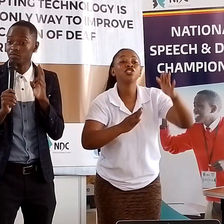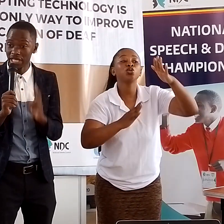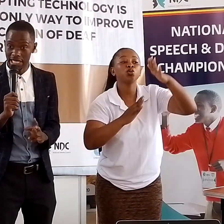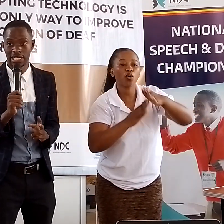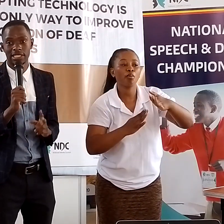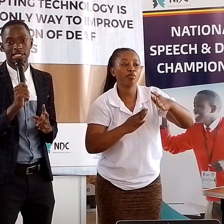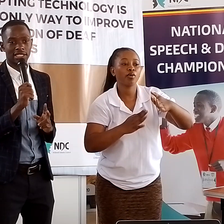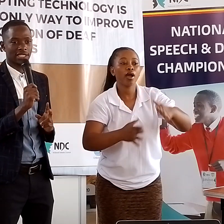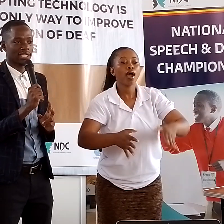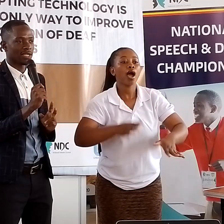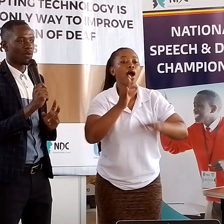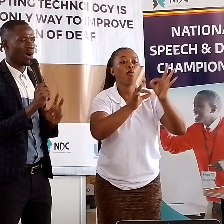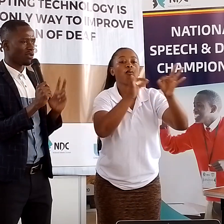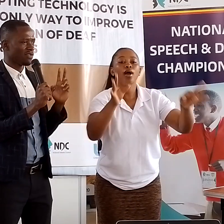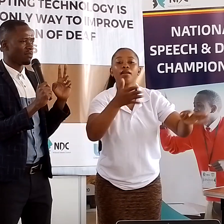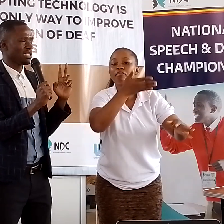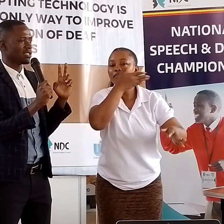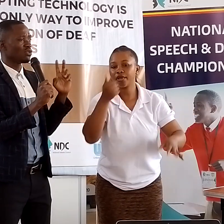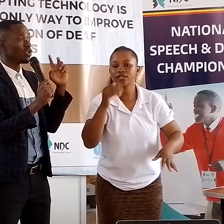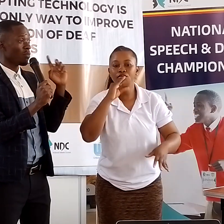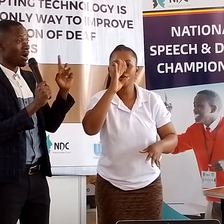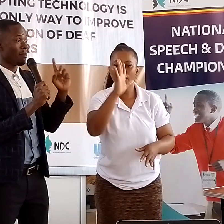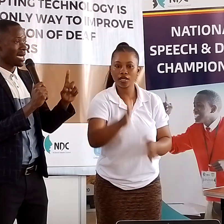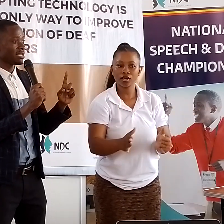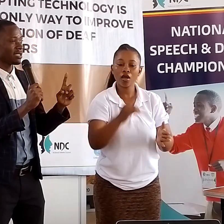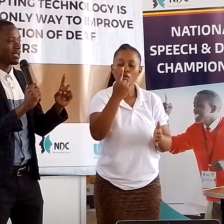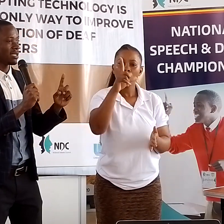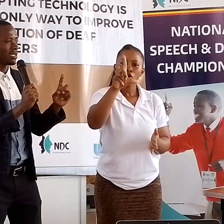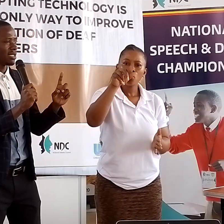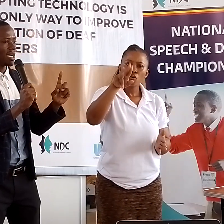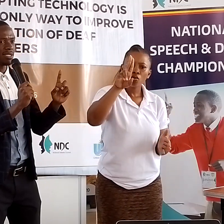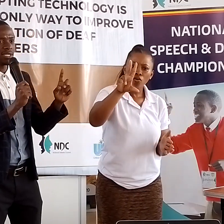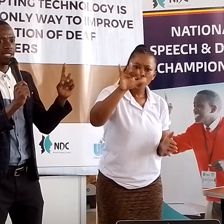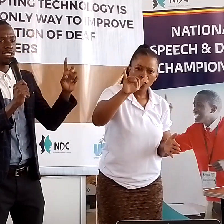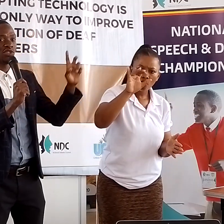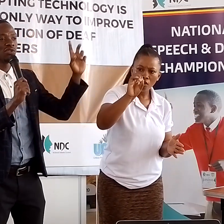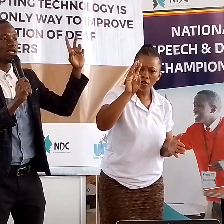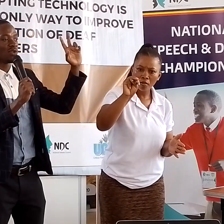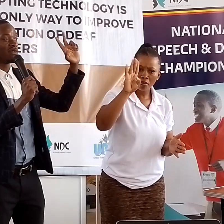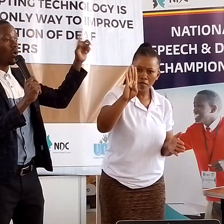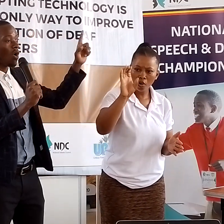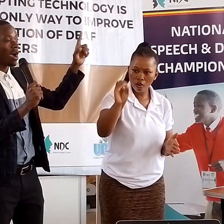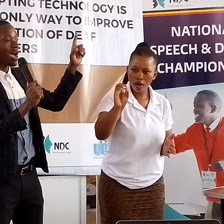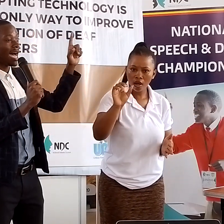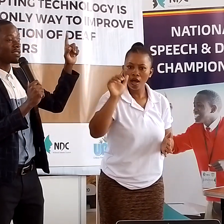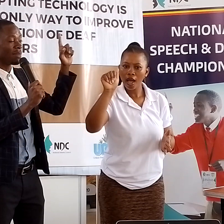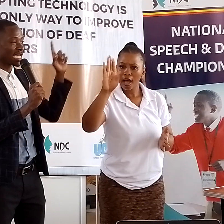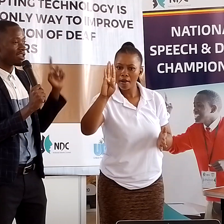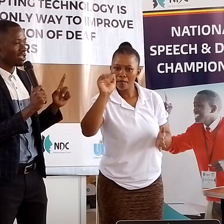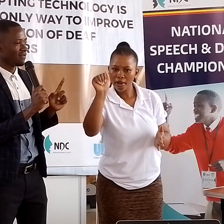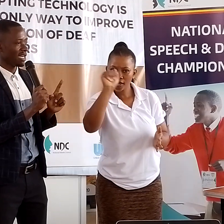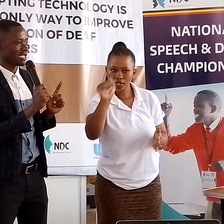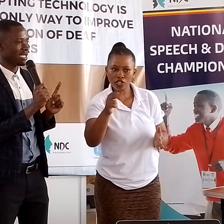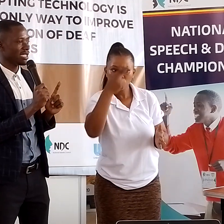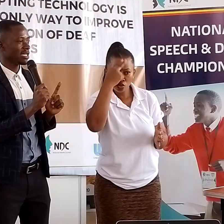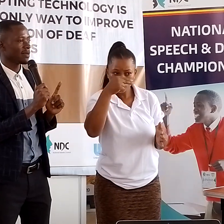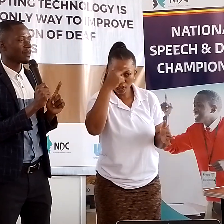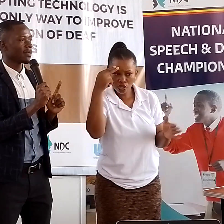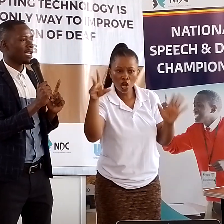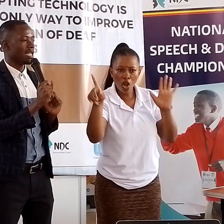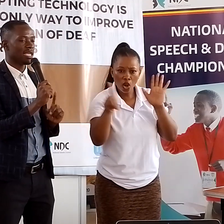best speakers. One of them is Lyombo Abbas. I think he's a student of law at Makerere